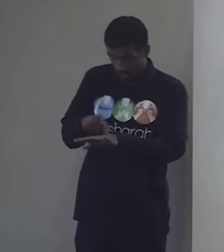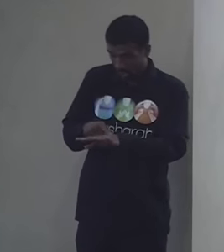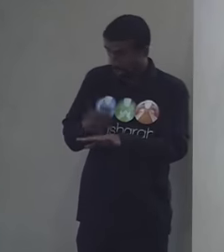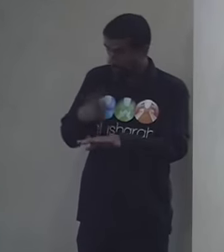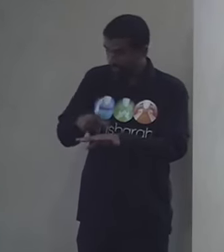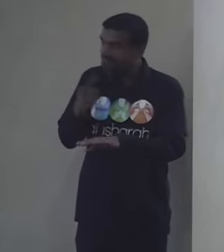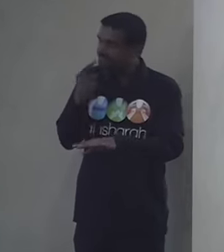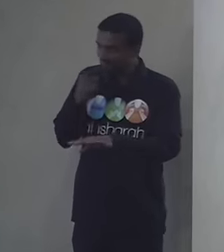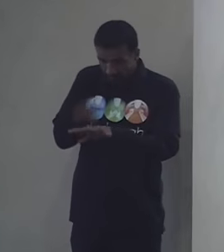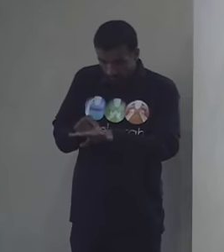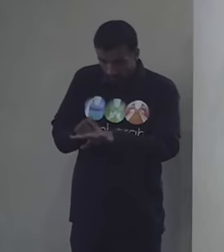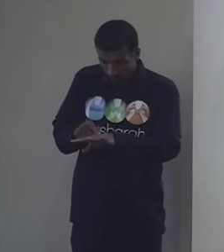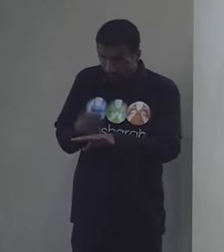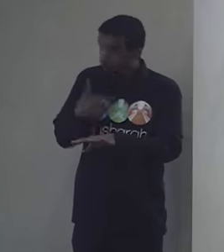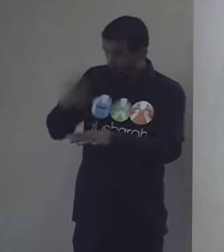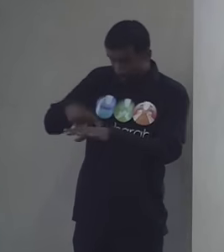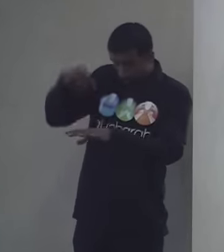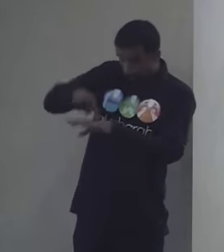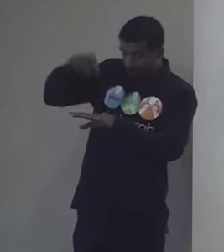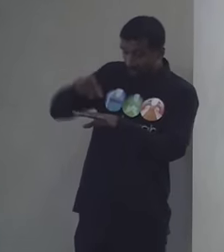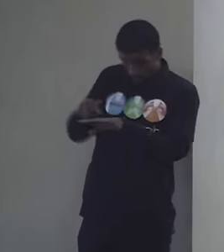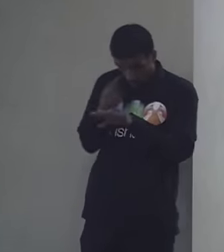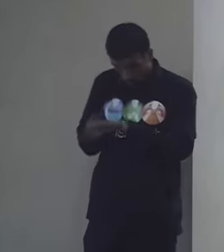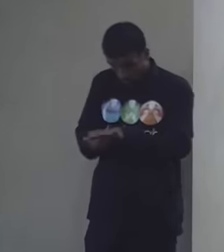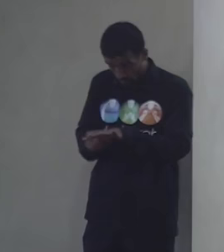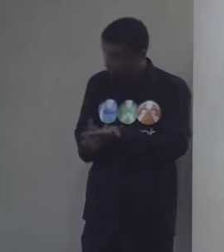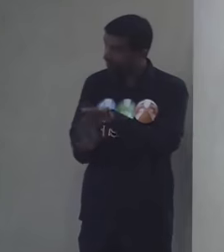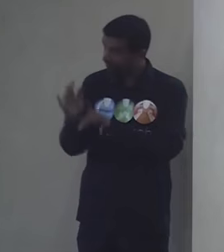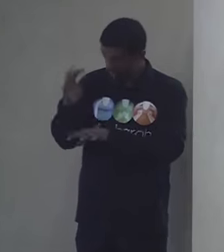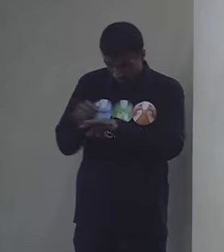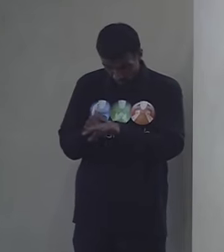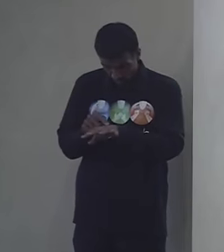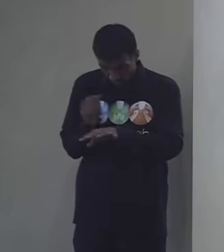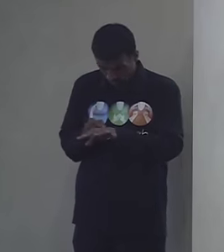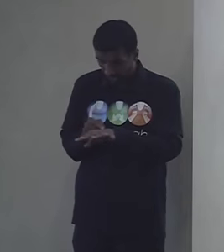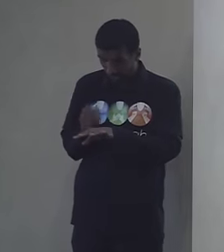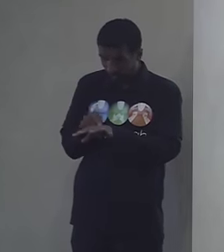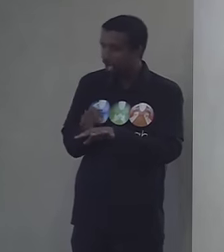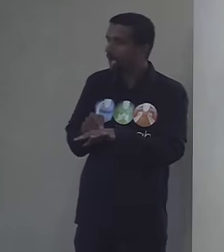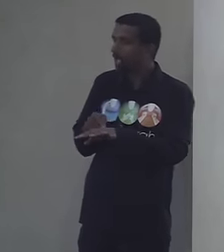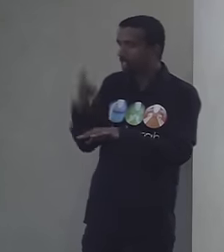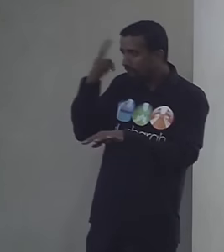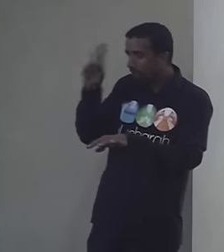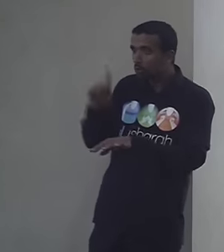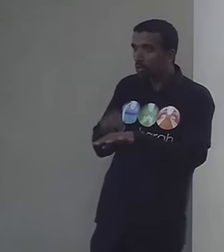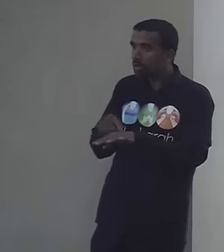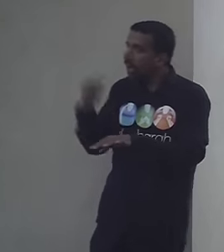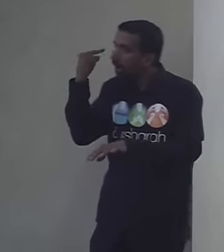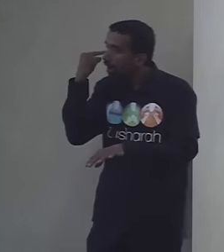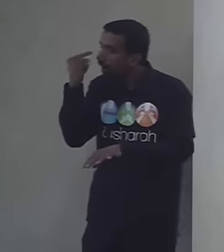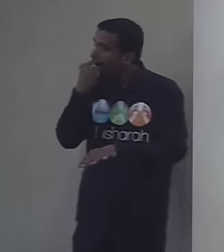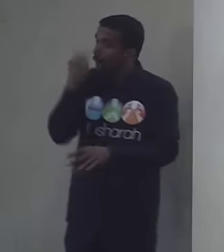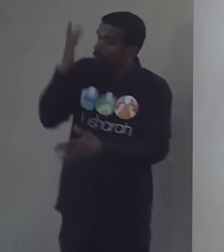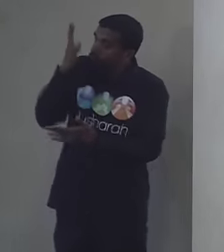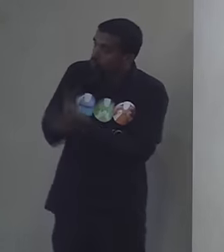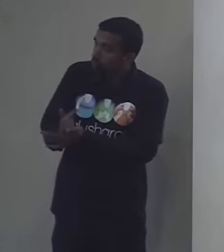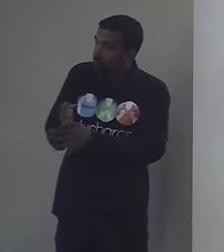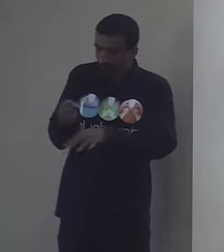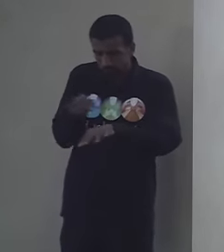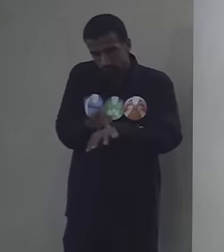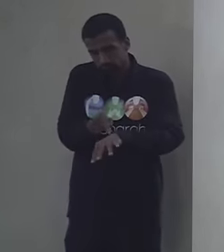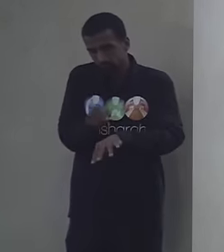it. I've been stung by it. I've been burnt by it. This is haqqul yaqeen. This is conviction based